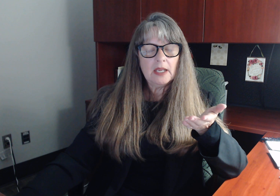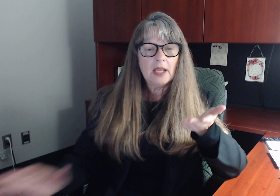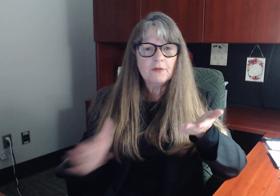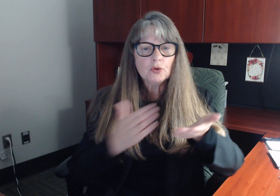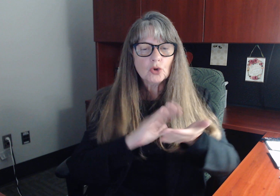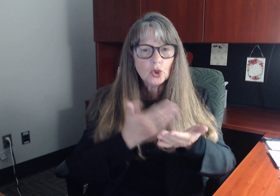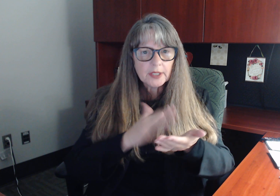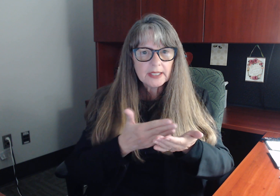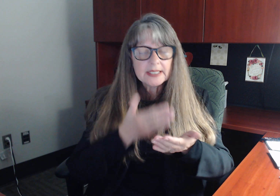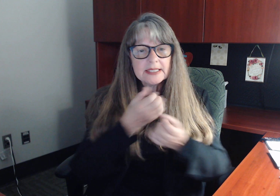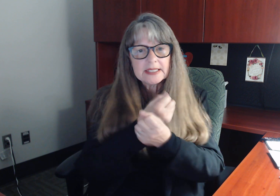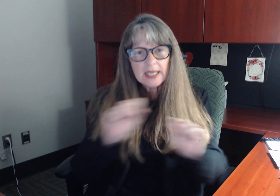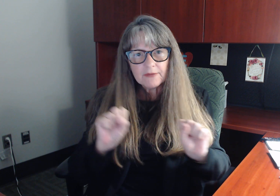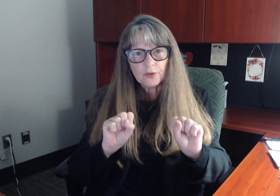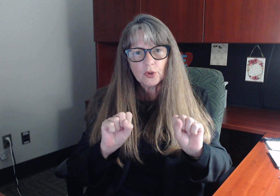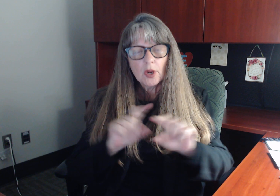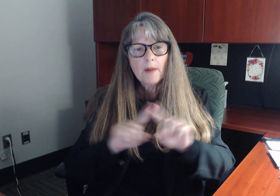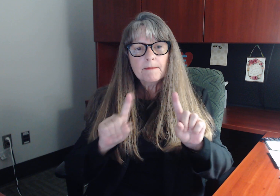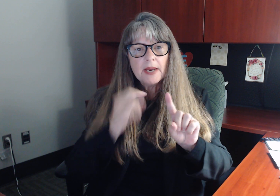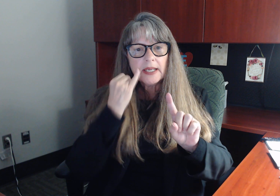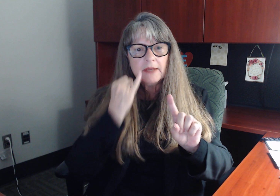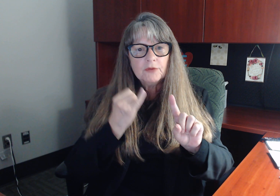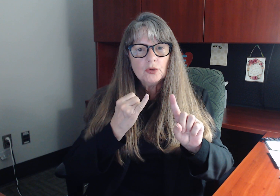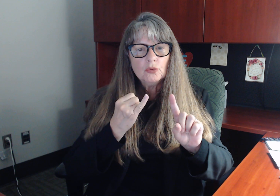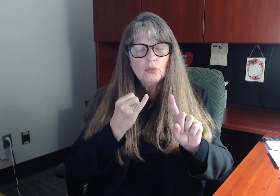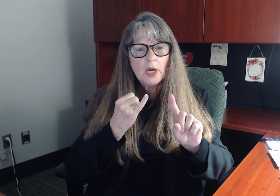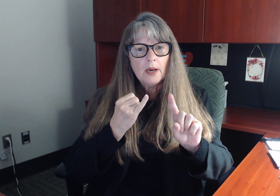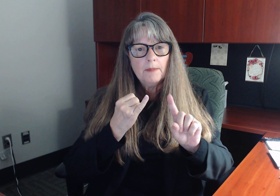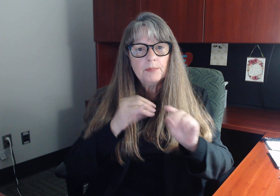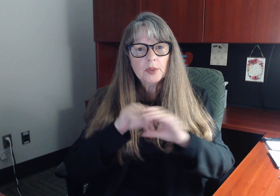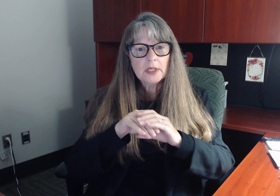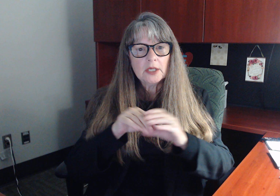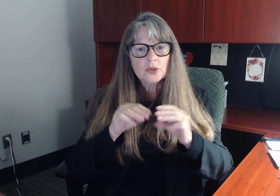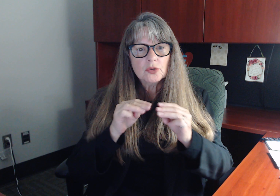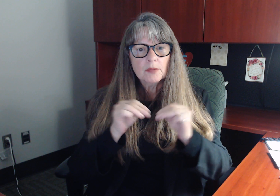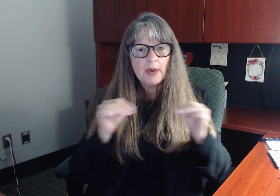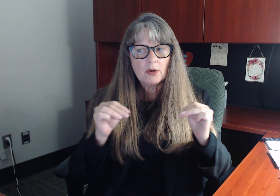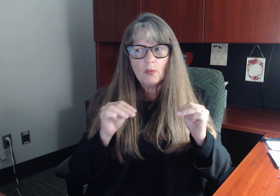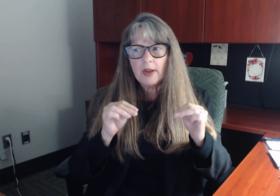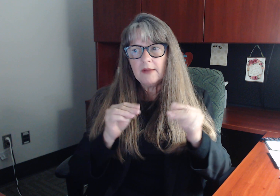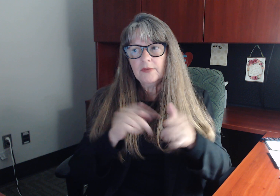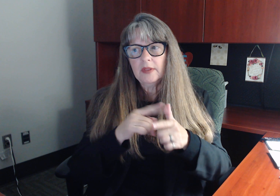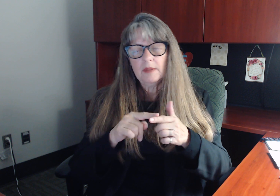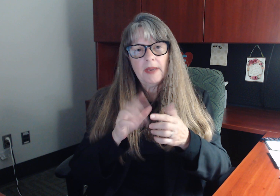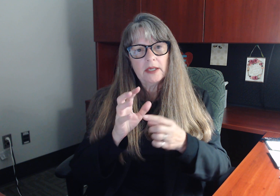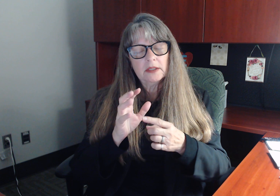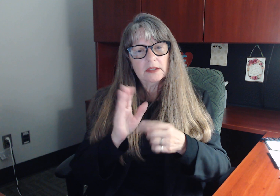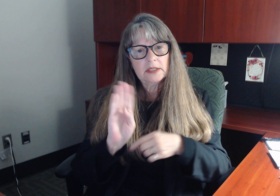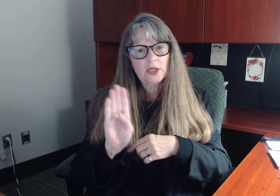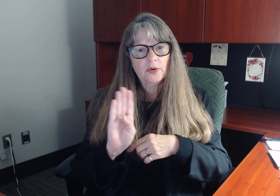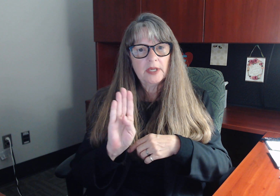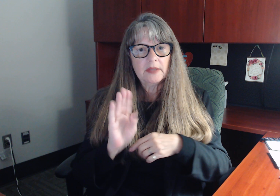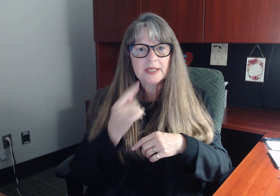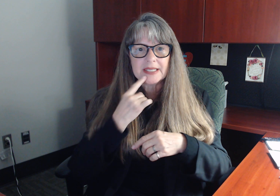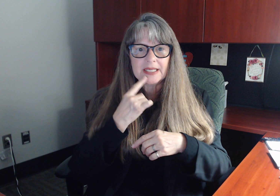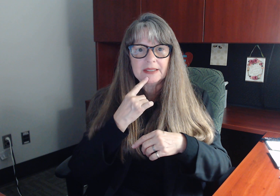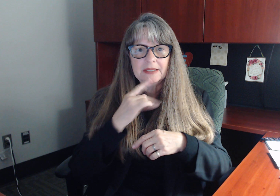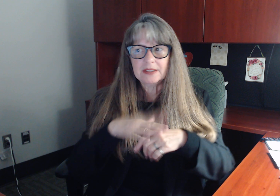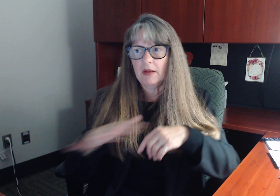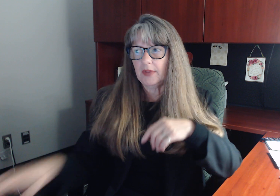if you cook it, it's safer. But if you put it into the microwave, then the bacteria, they said, is on there.